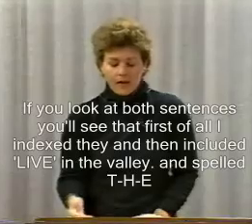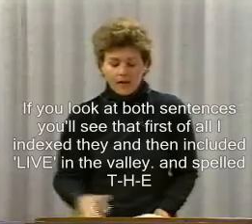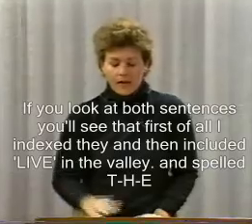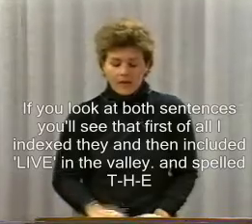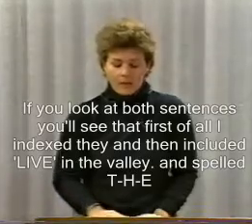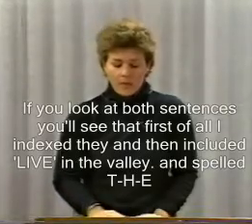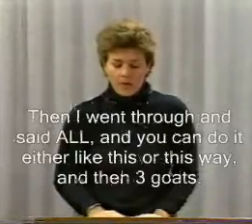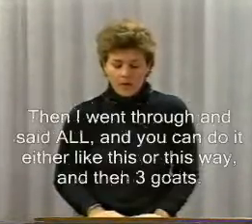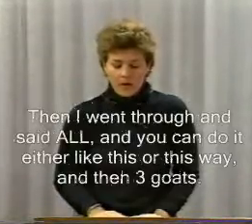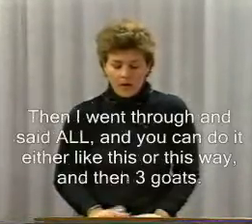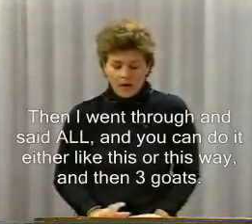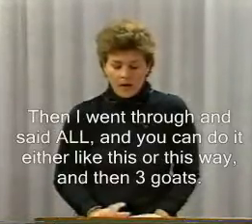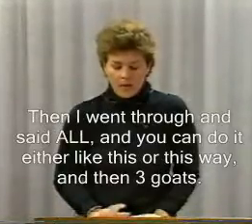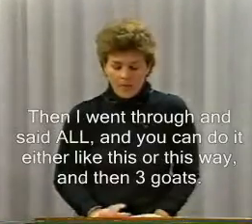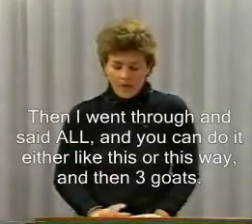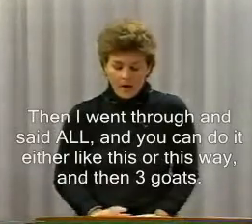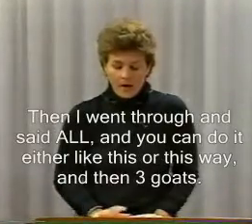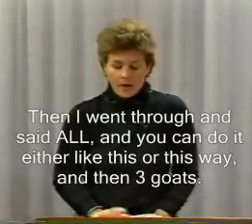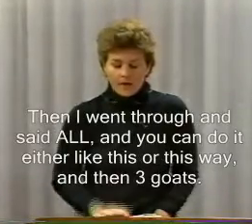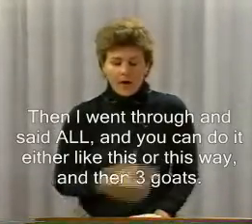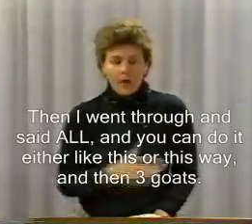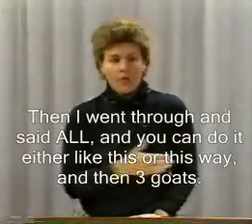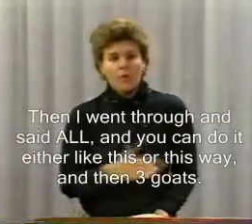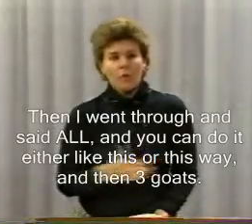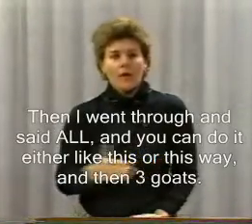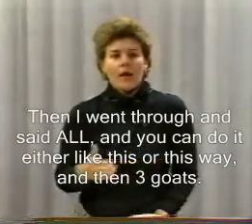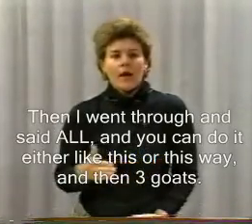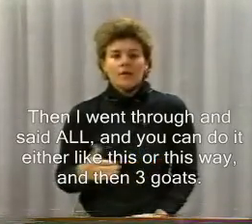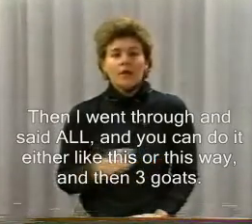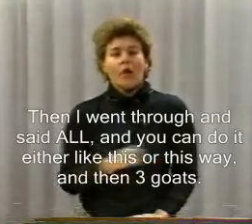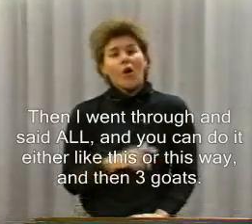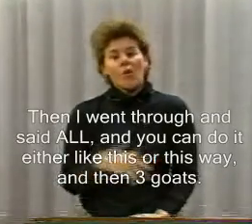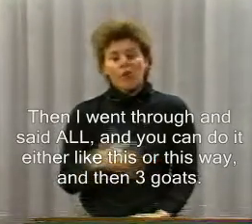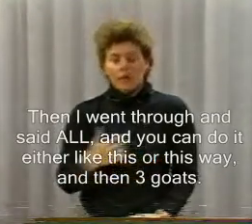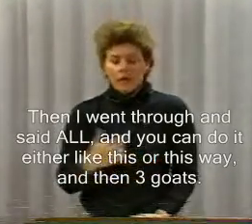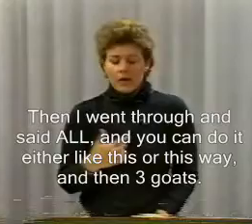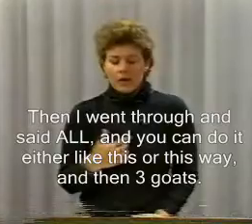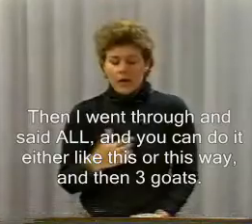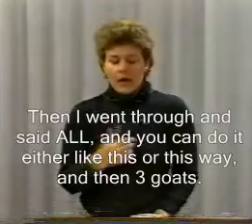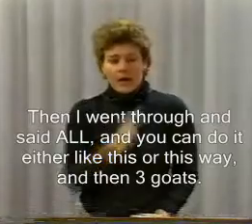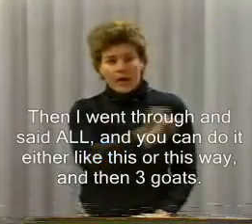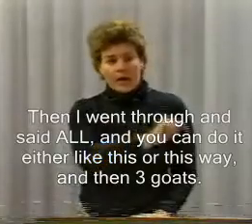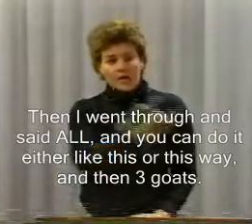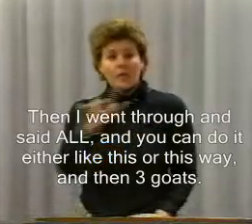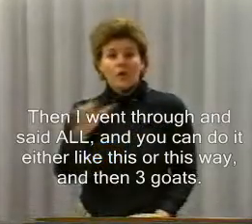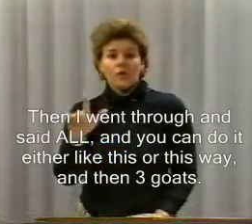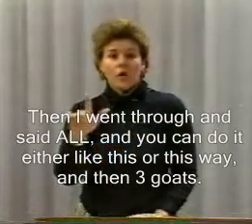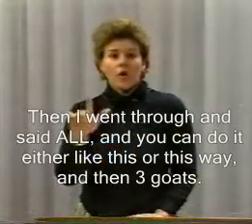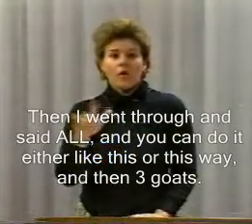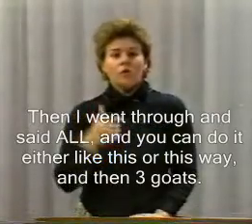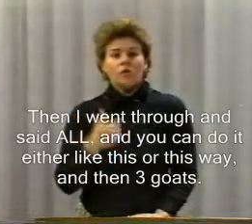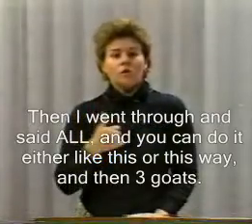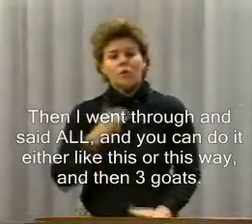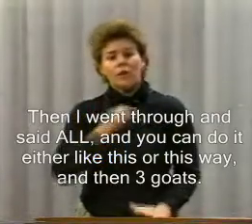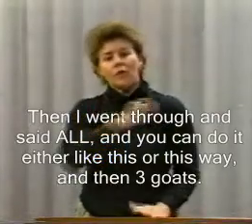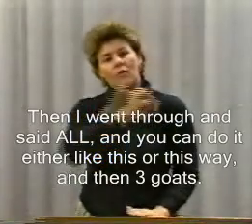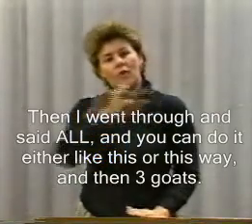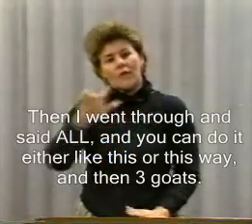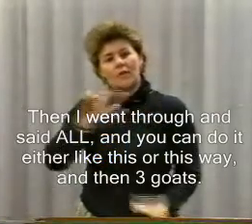valley and then spelled the, and then I went through it and said all and spelled all, and you can do it either like